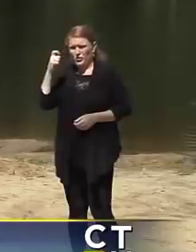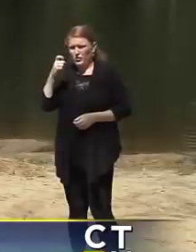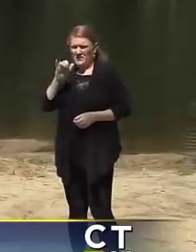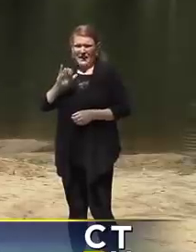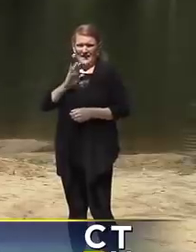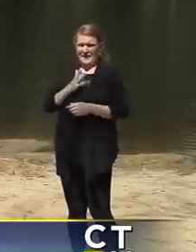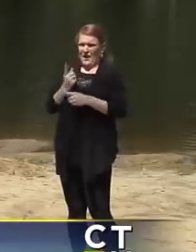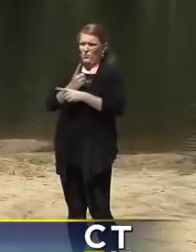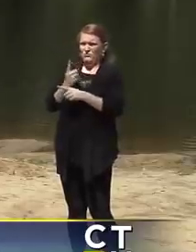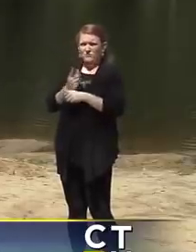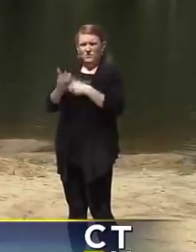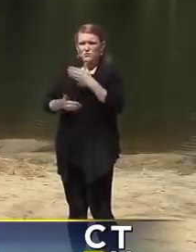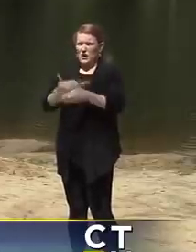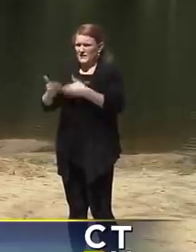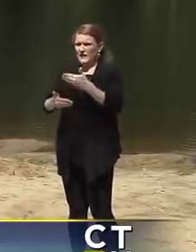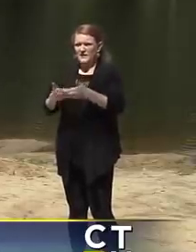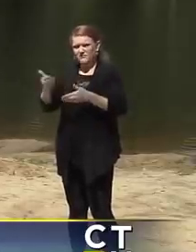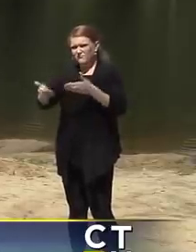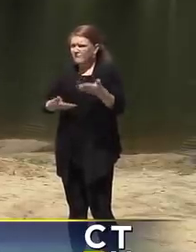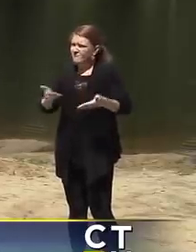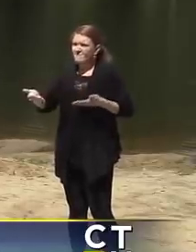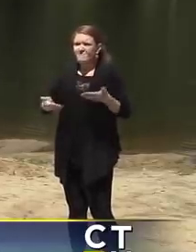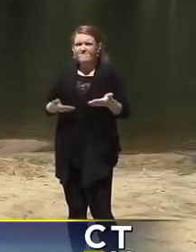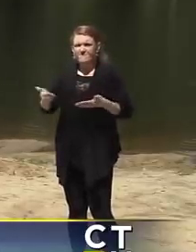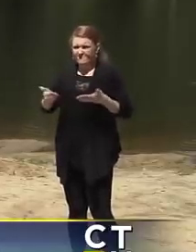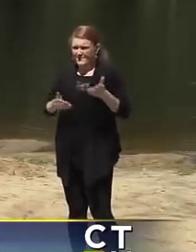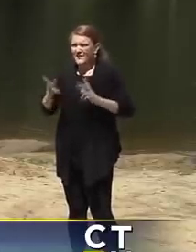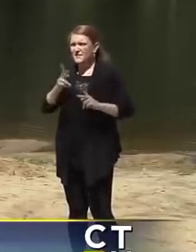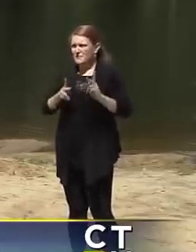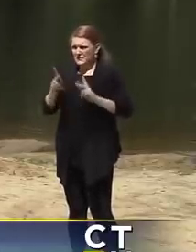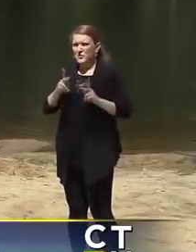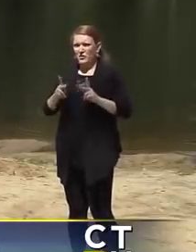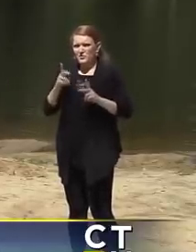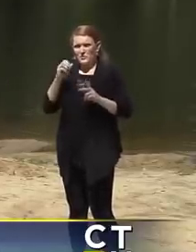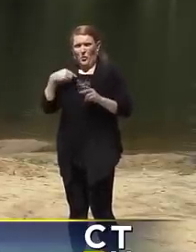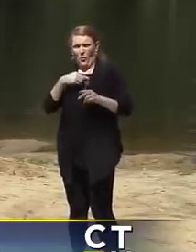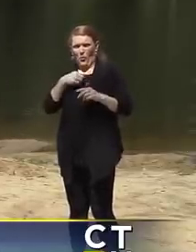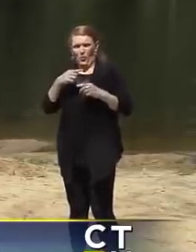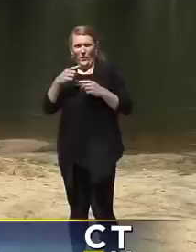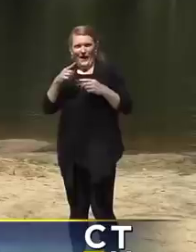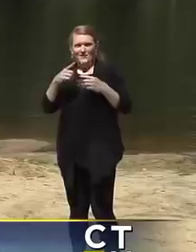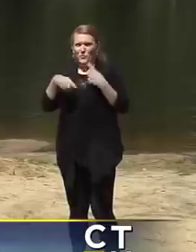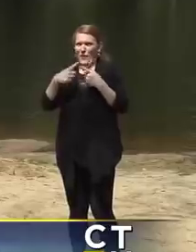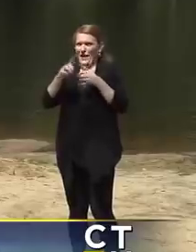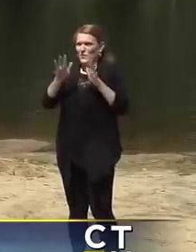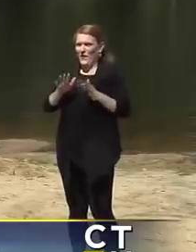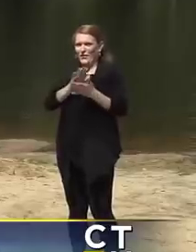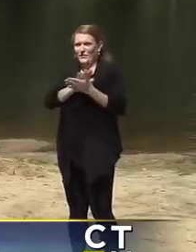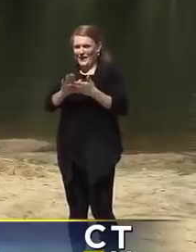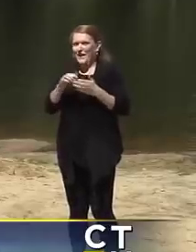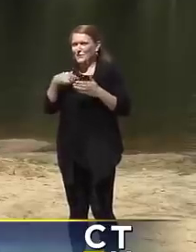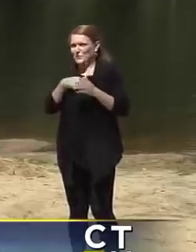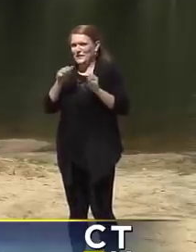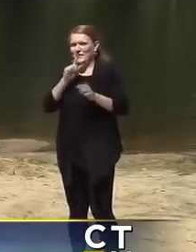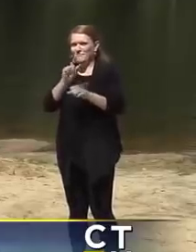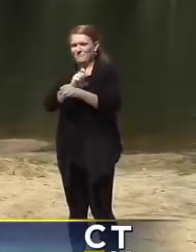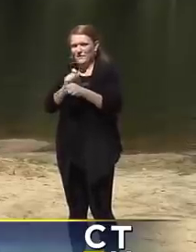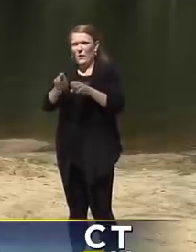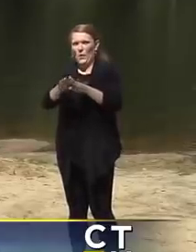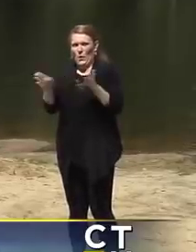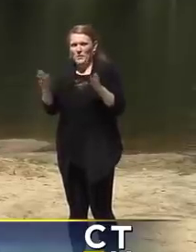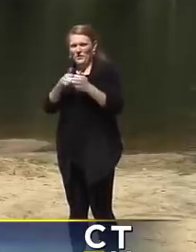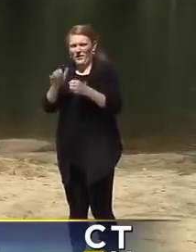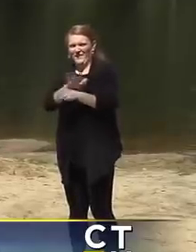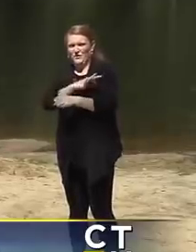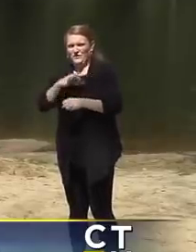through in the spring to ramp up to a day like today in normal circumstances. We've had to adapt